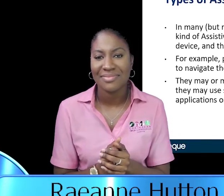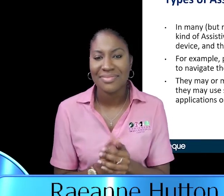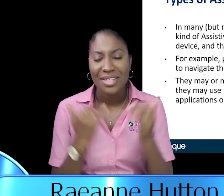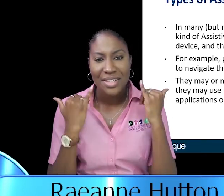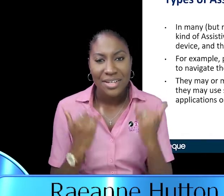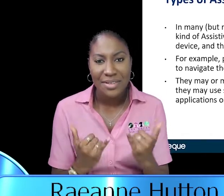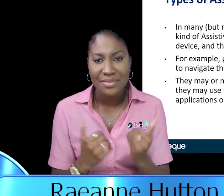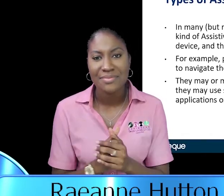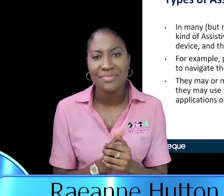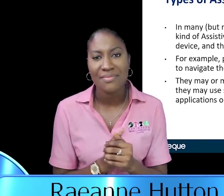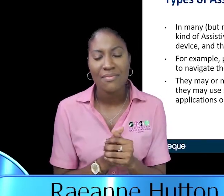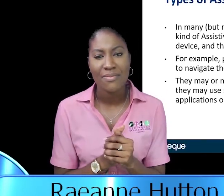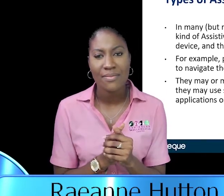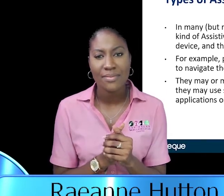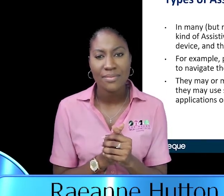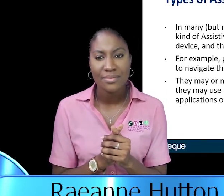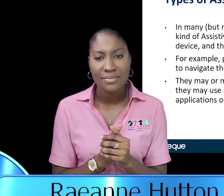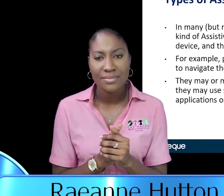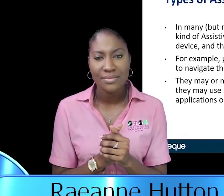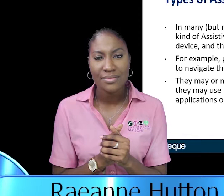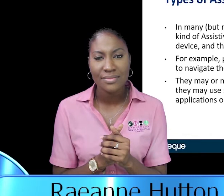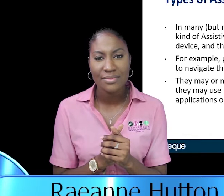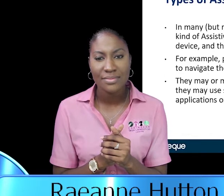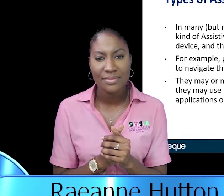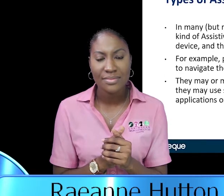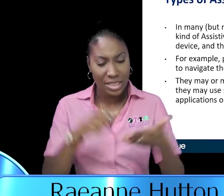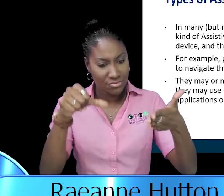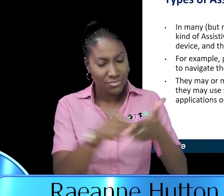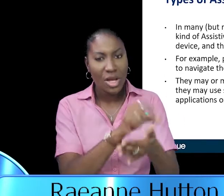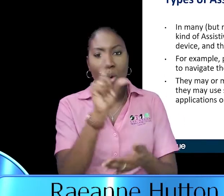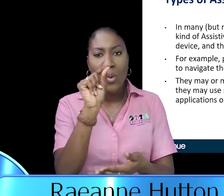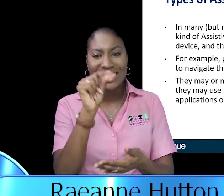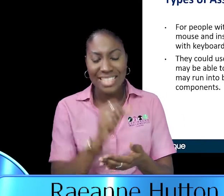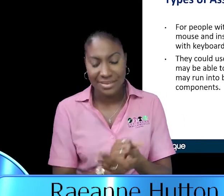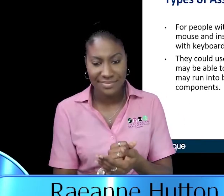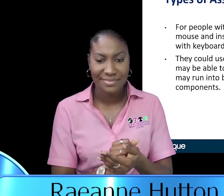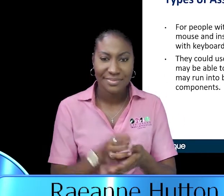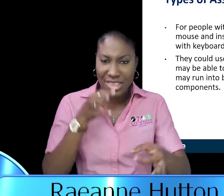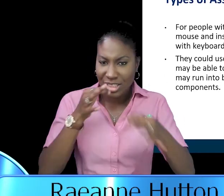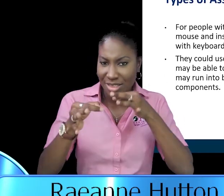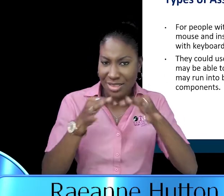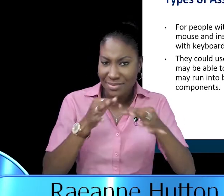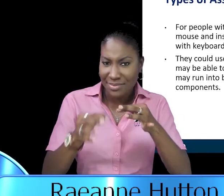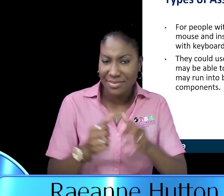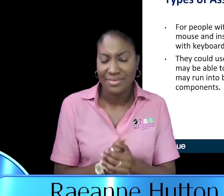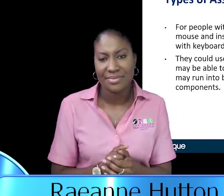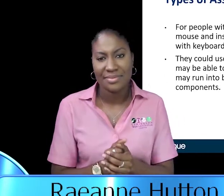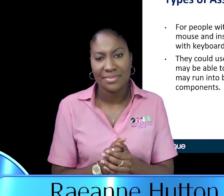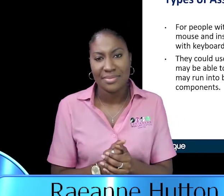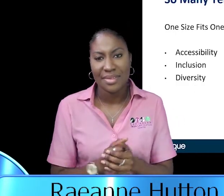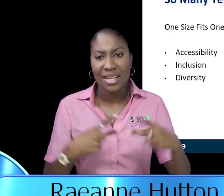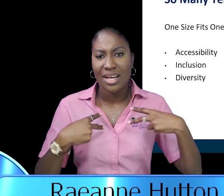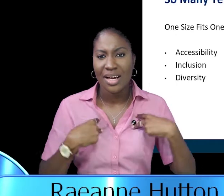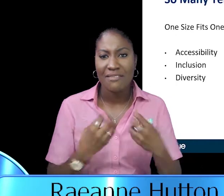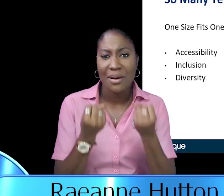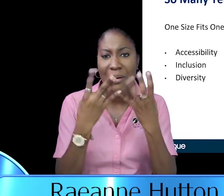view. So I want to come up on Slide 20. slide 20, Sean. So many terms and so many